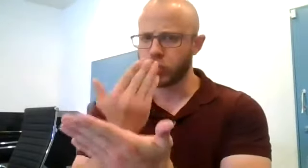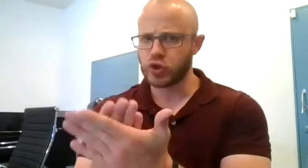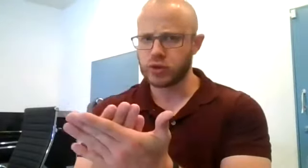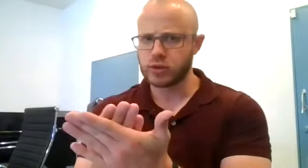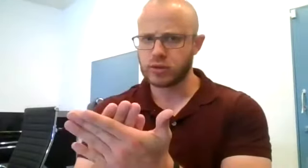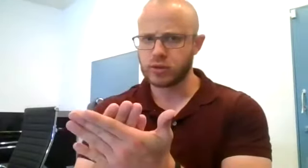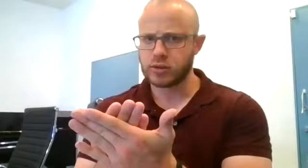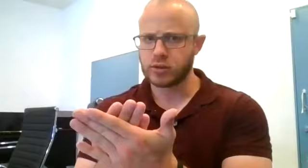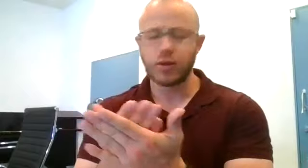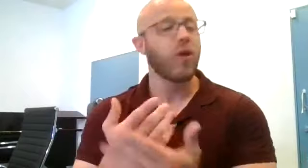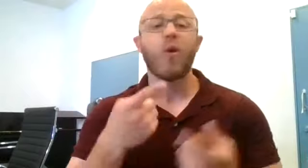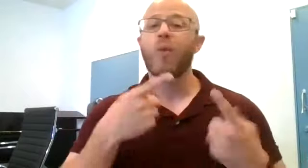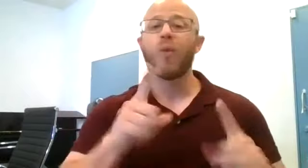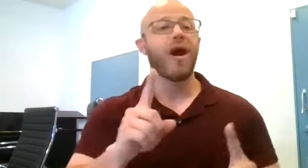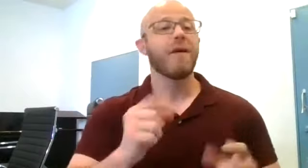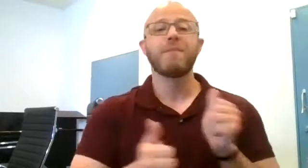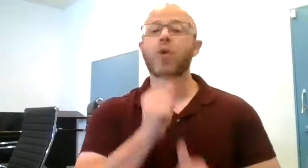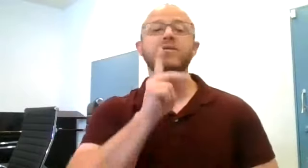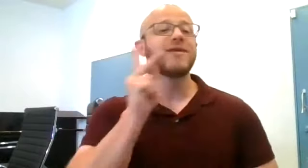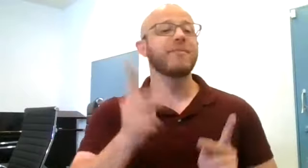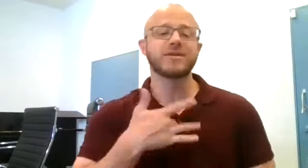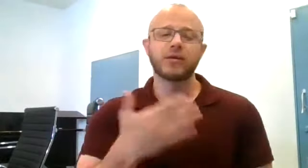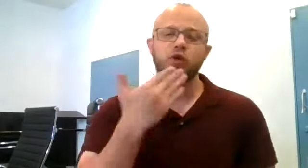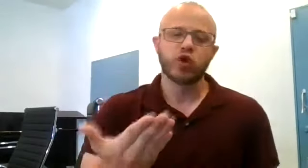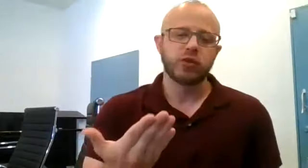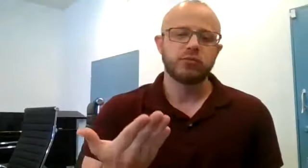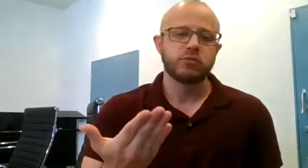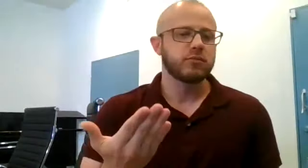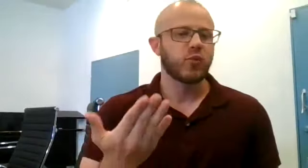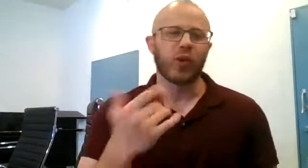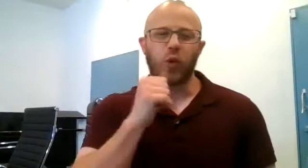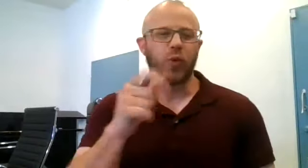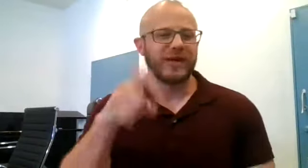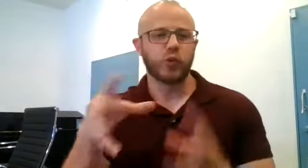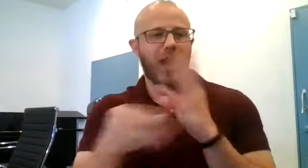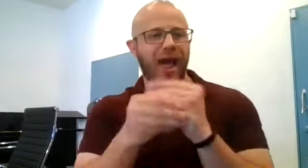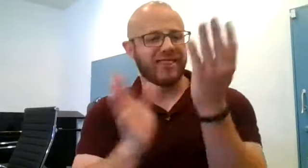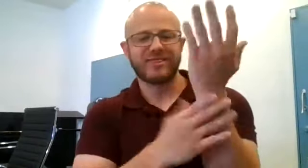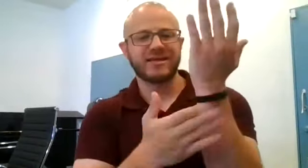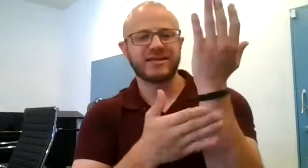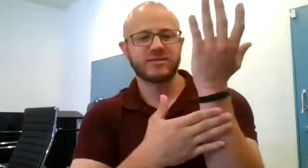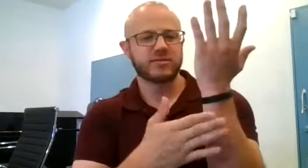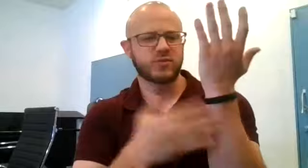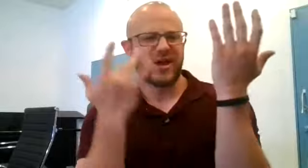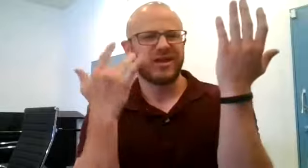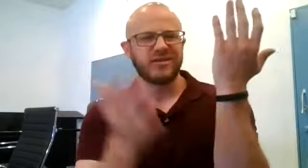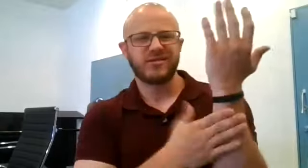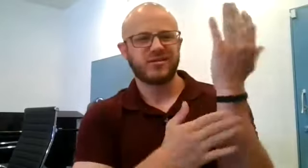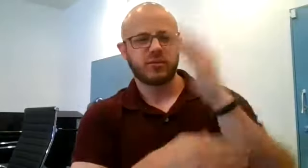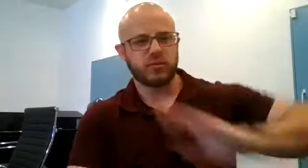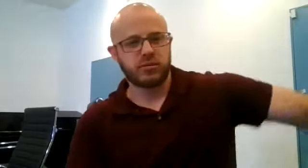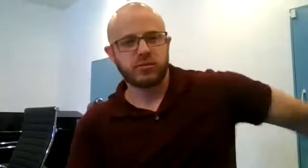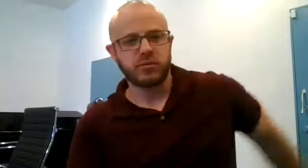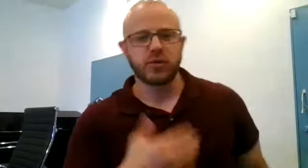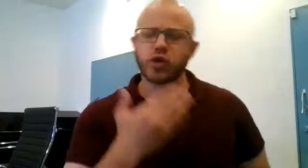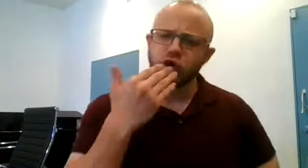is good. But most deaf people, they just go good. We don't need to add the other hand. We just don't